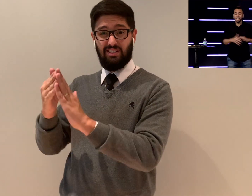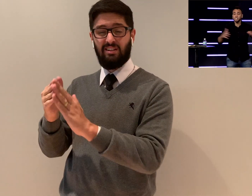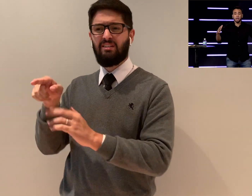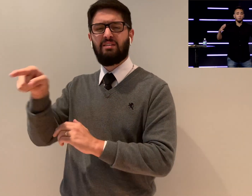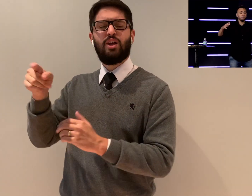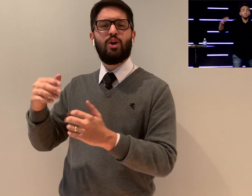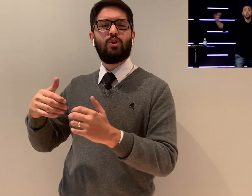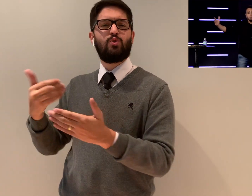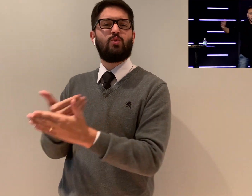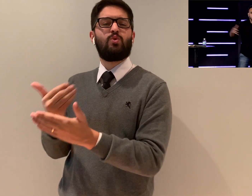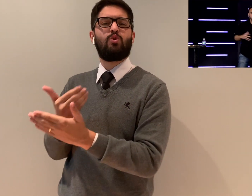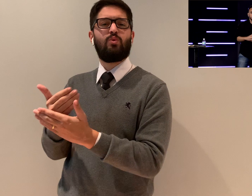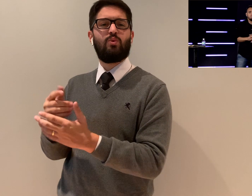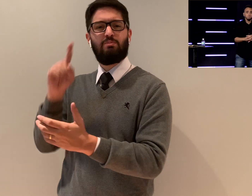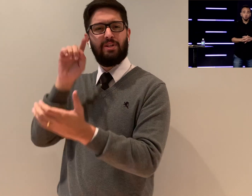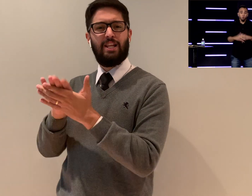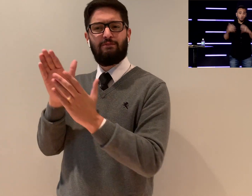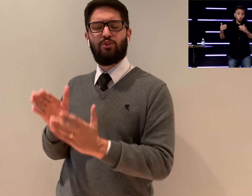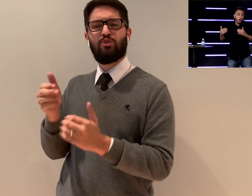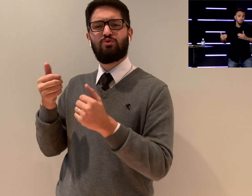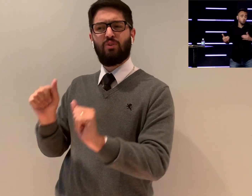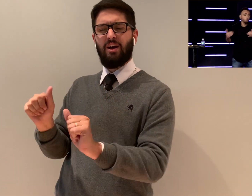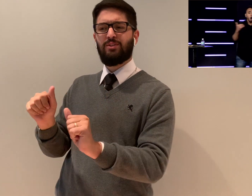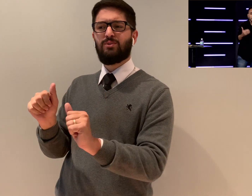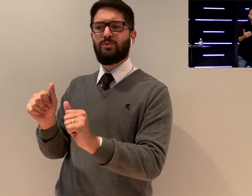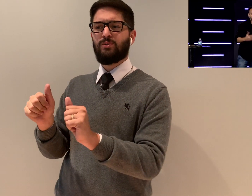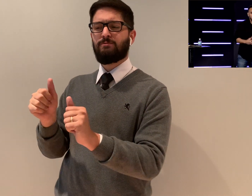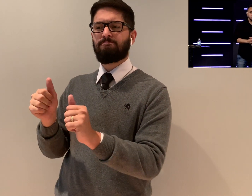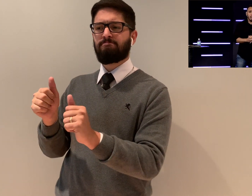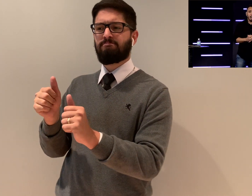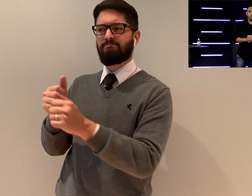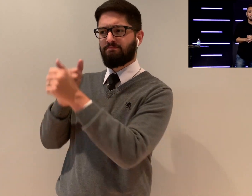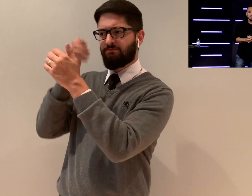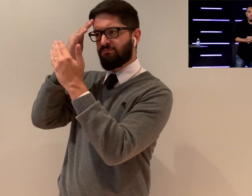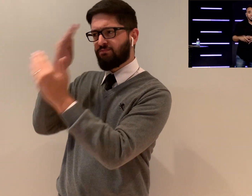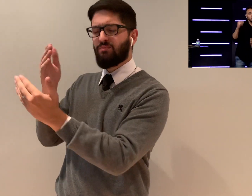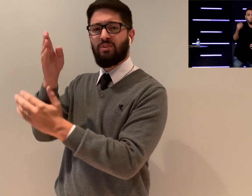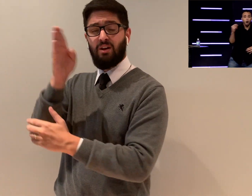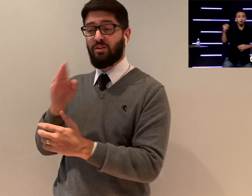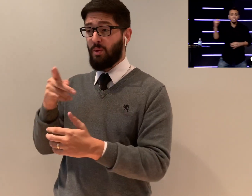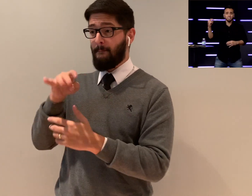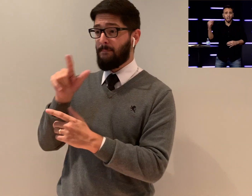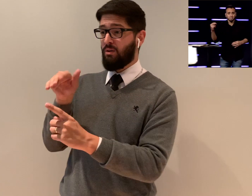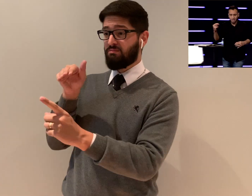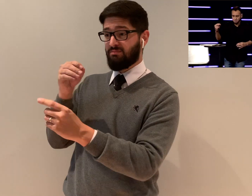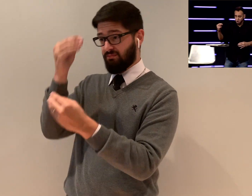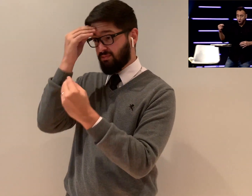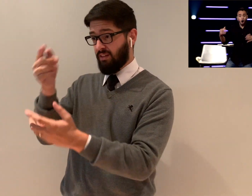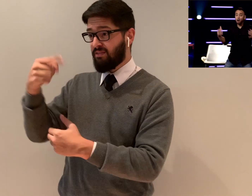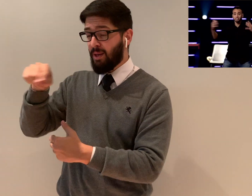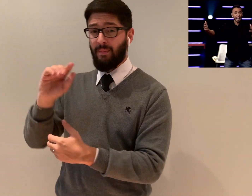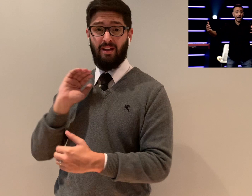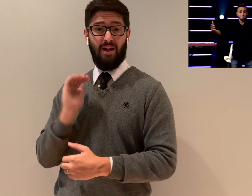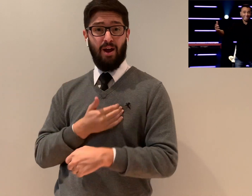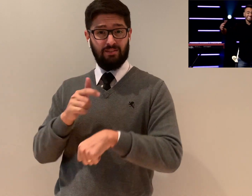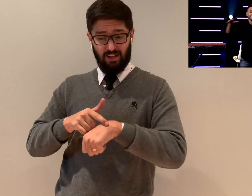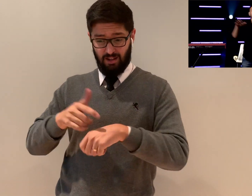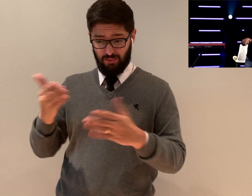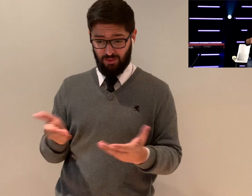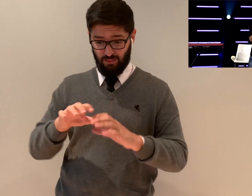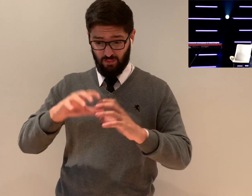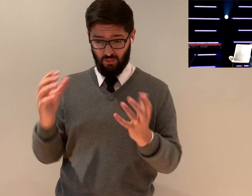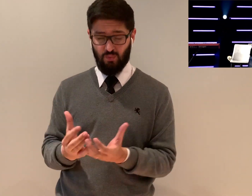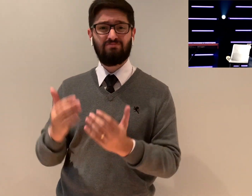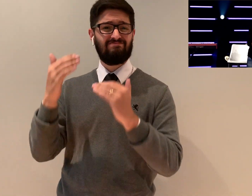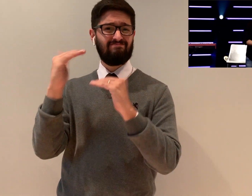Colossae, it is made up of new believers who are trying to walk in the things of God. And so Paul is telling them, our time is